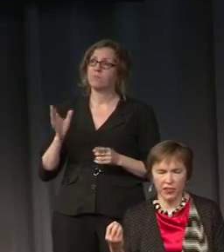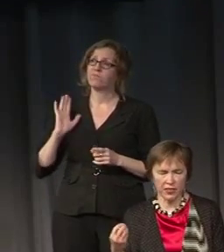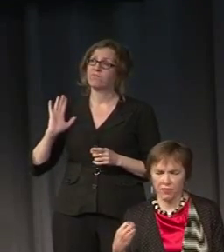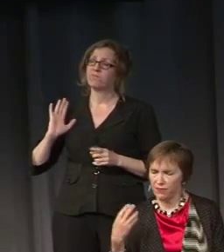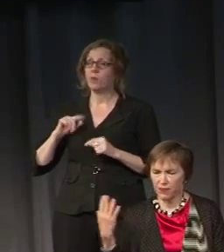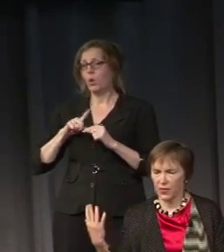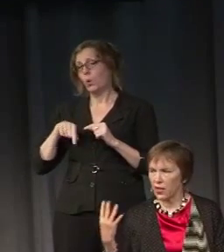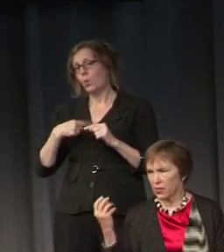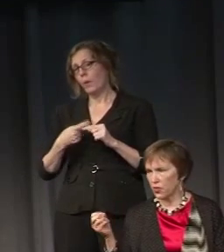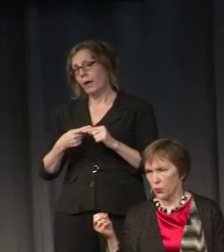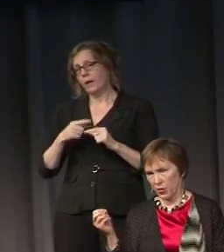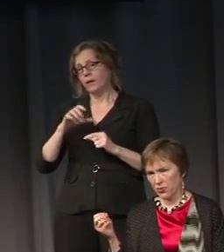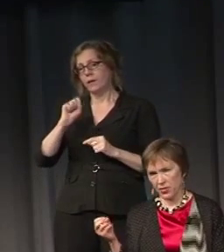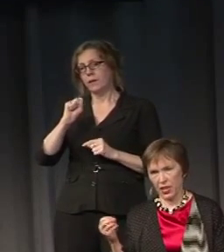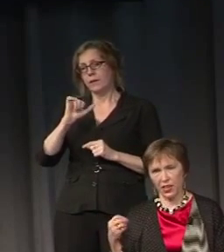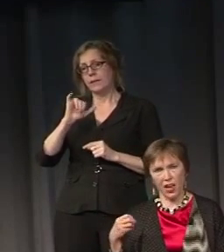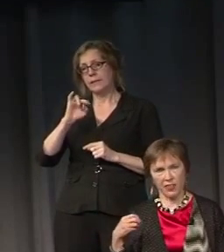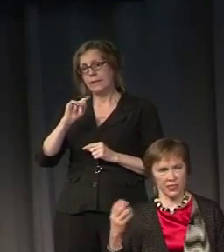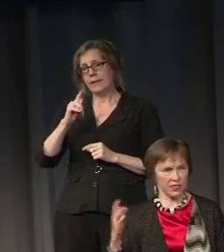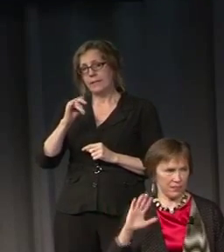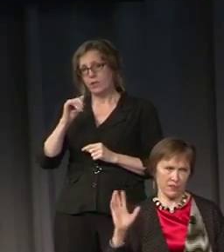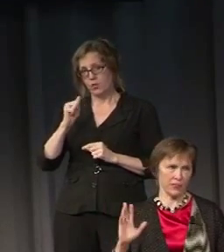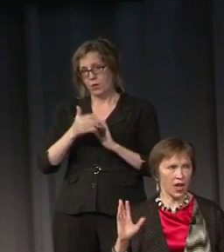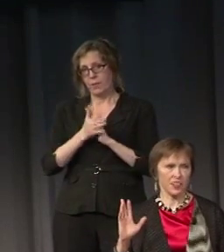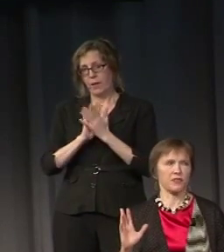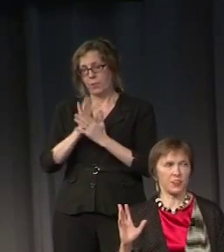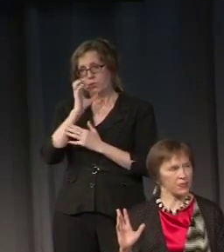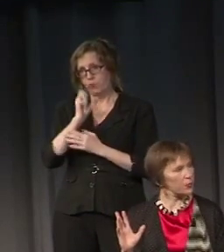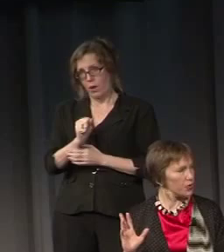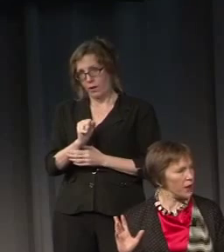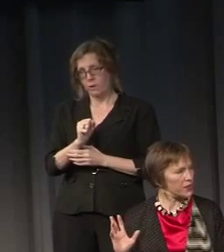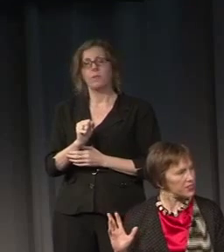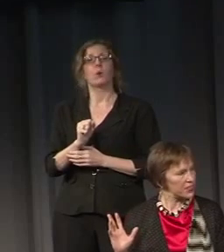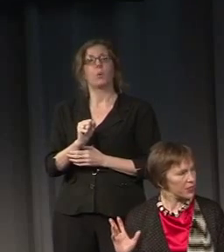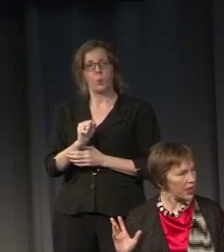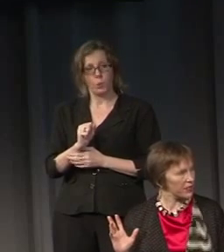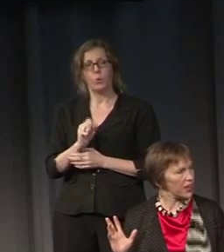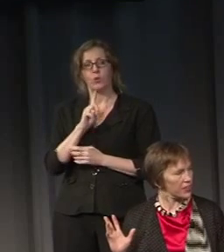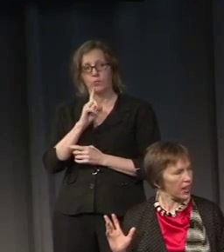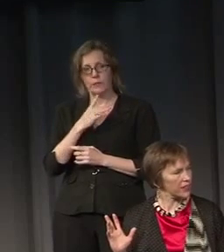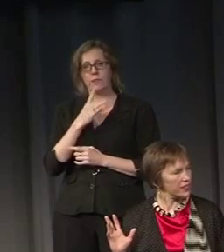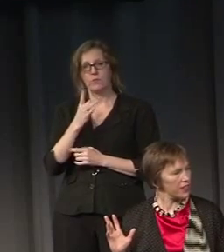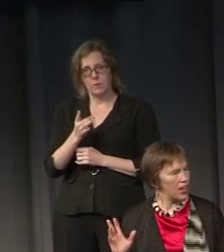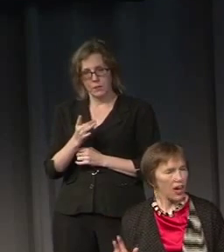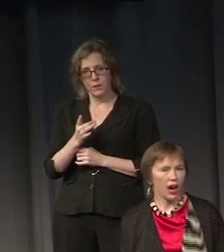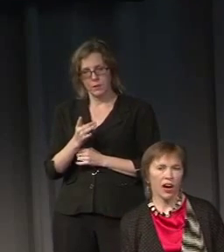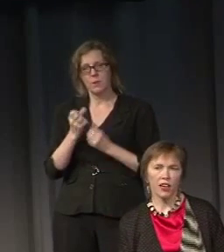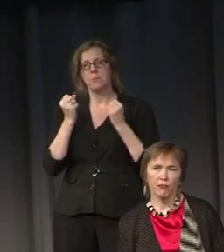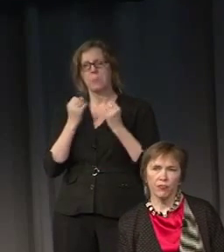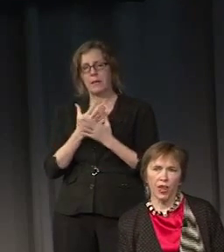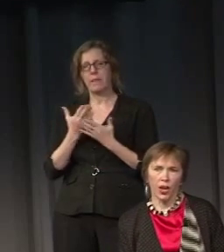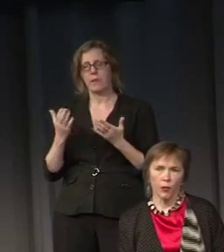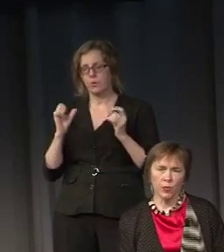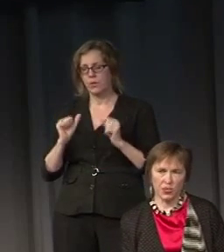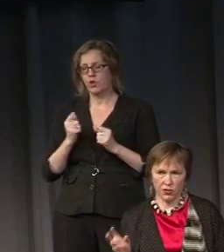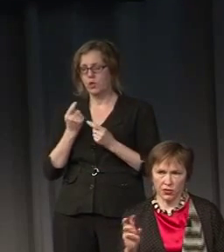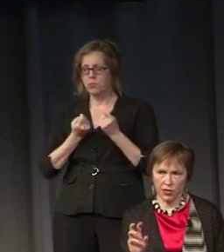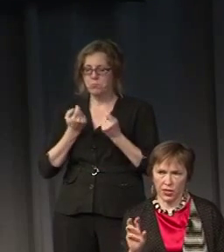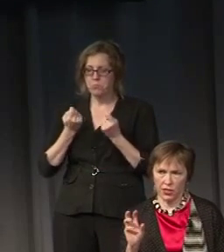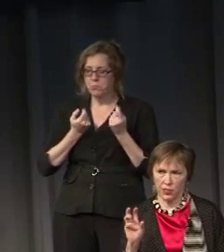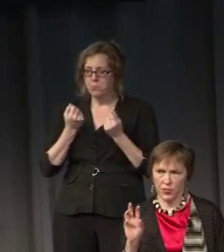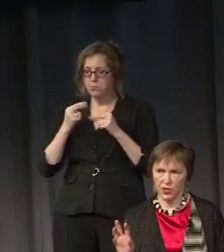becomes attractive is super interesting and has lots of different parameters that we'd have to untangle.